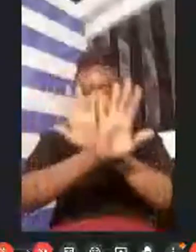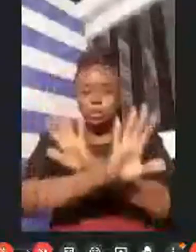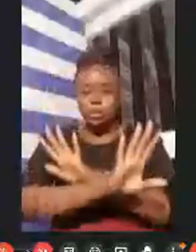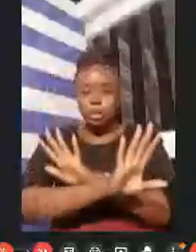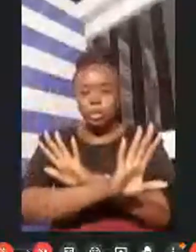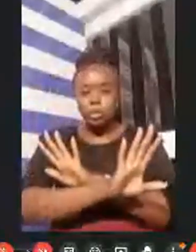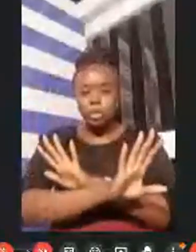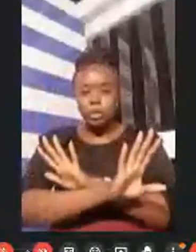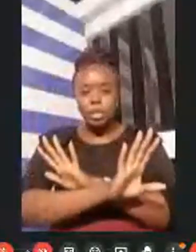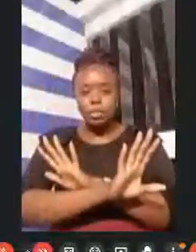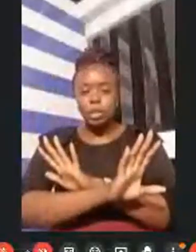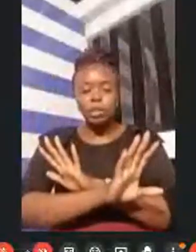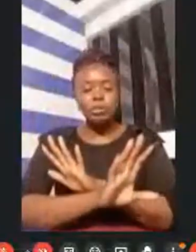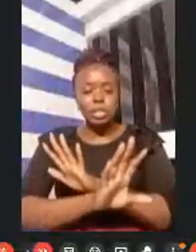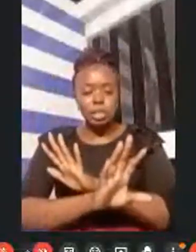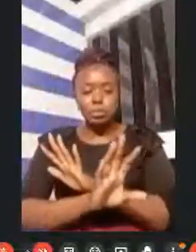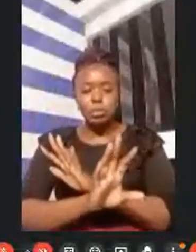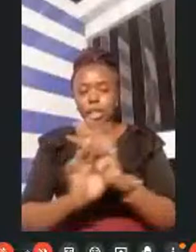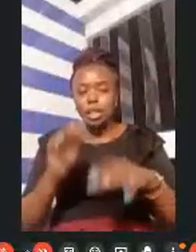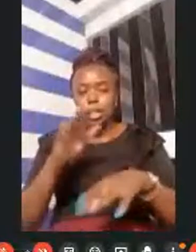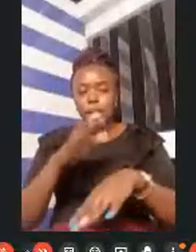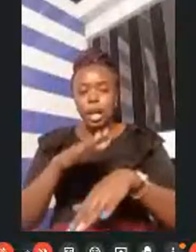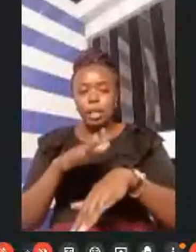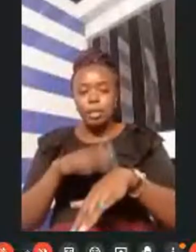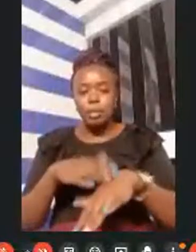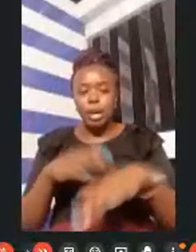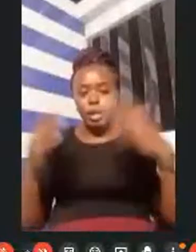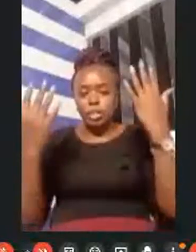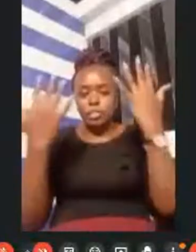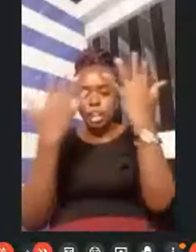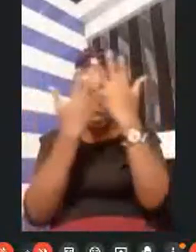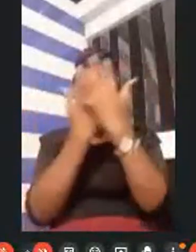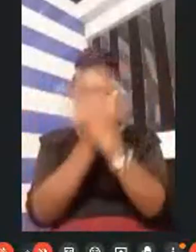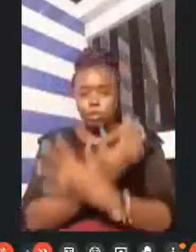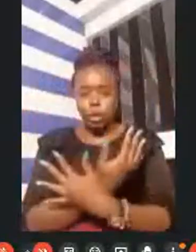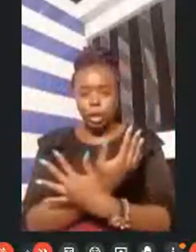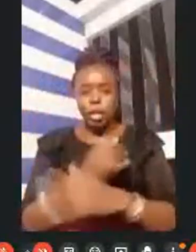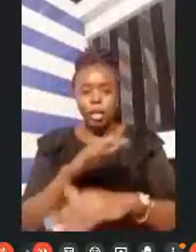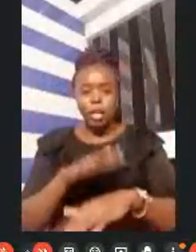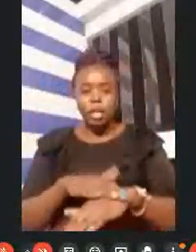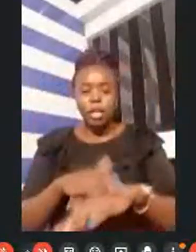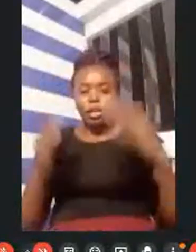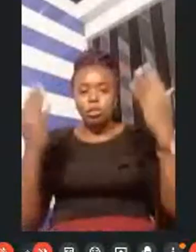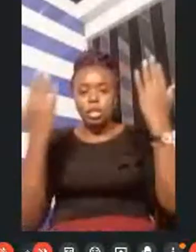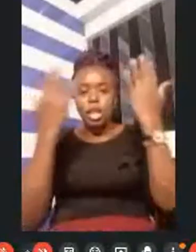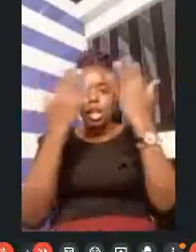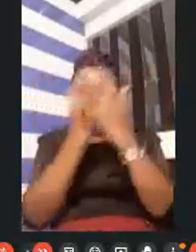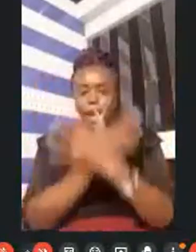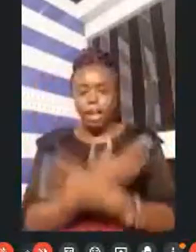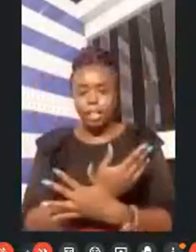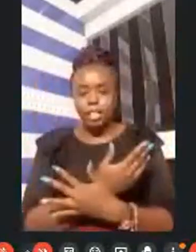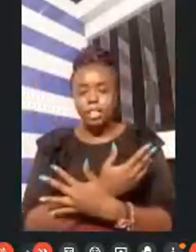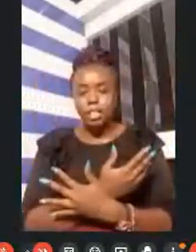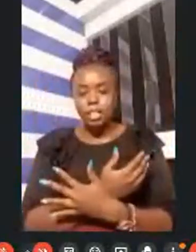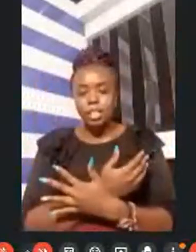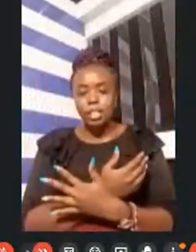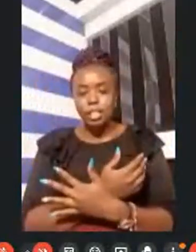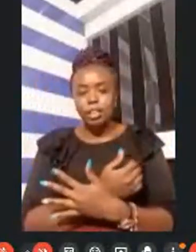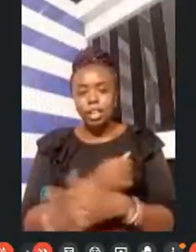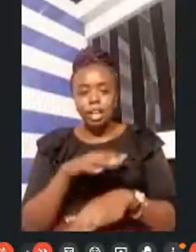good night. I've told you can choose the one that you feel comfortable in. Yeah, but I prefer this one. Good